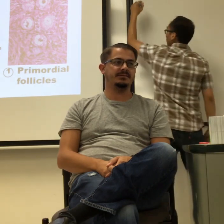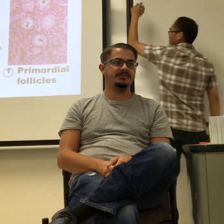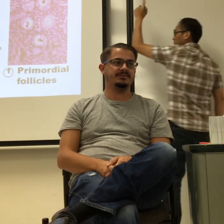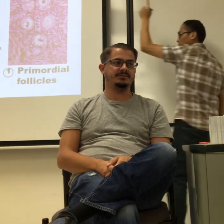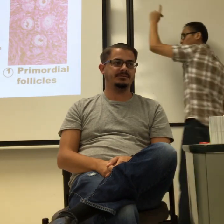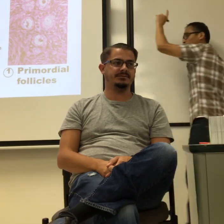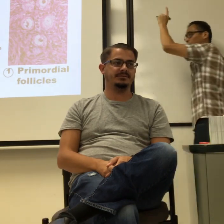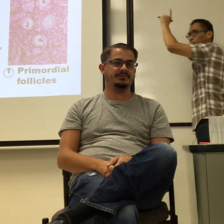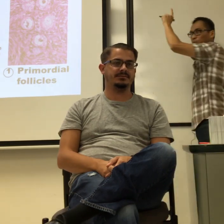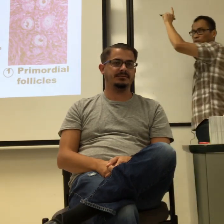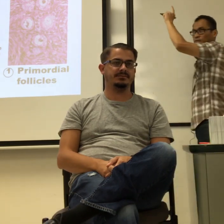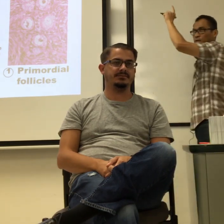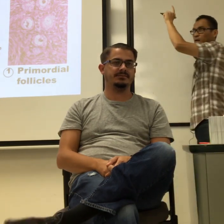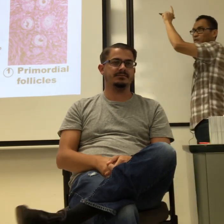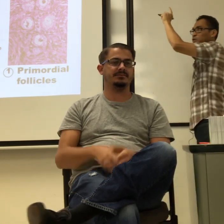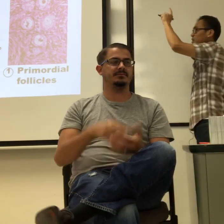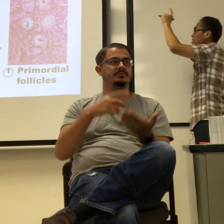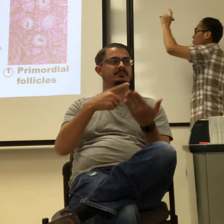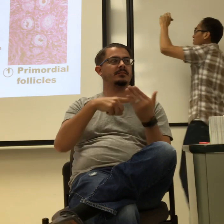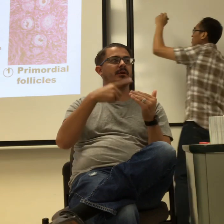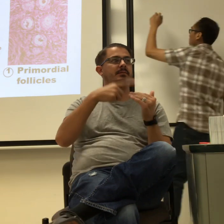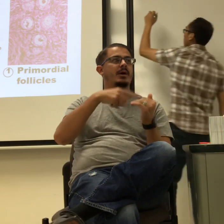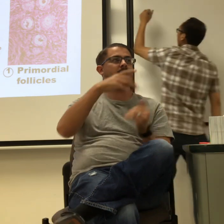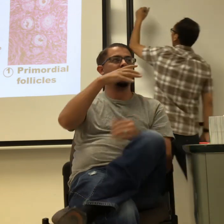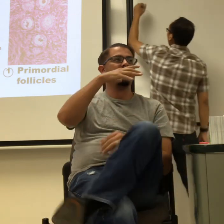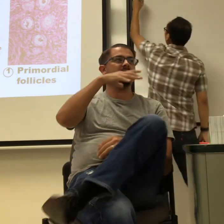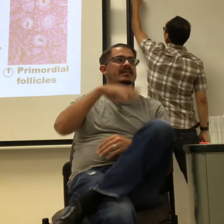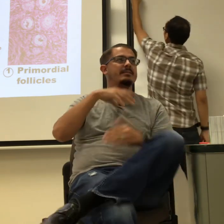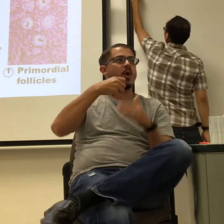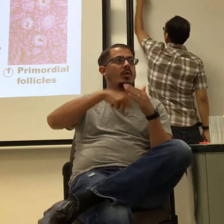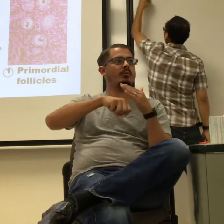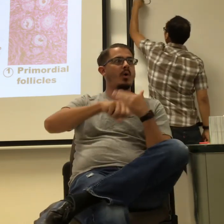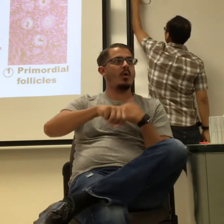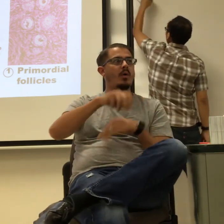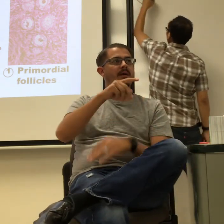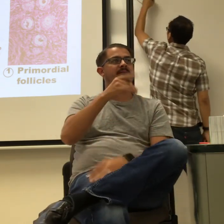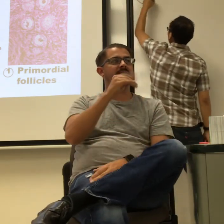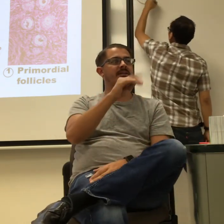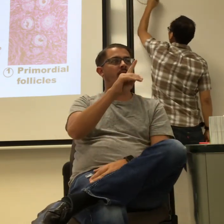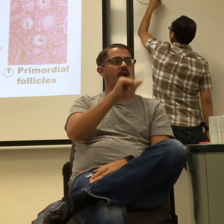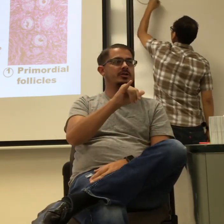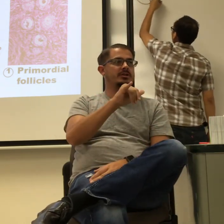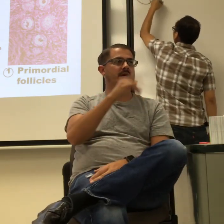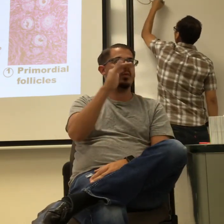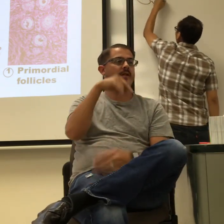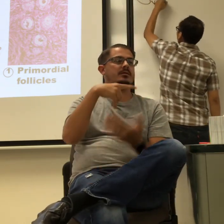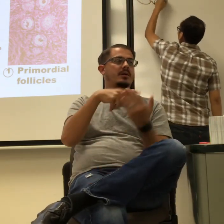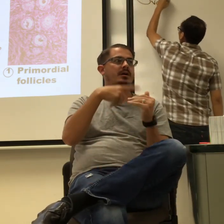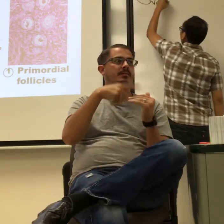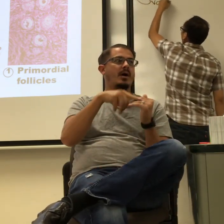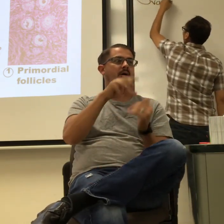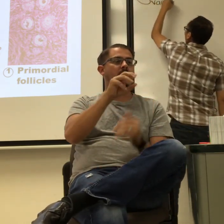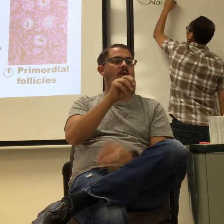So to talk about the female repro physiology, we're going to talk about the ovarian cycle.